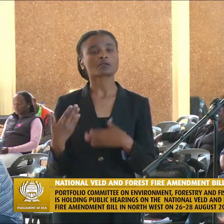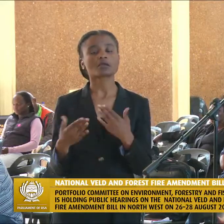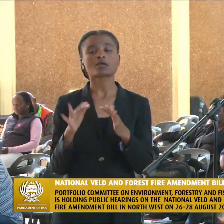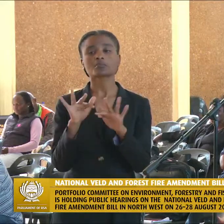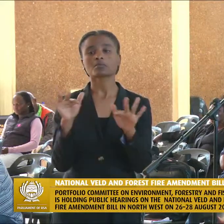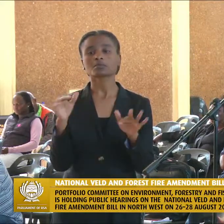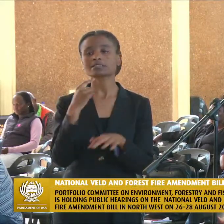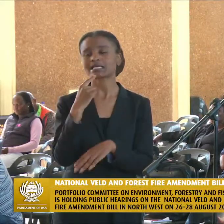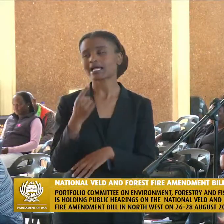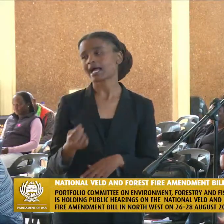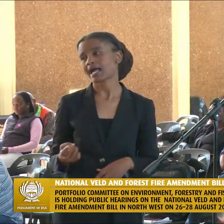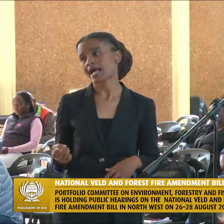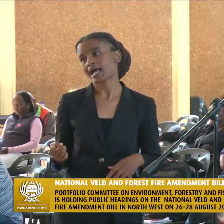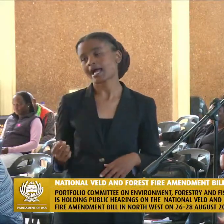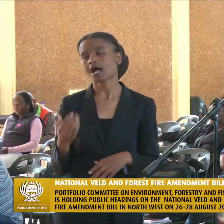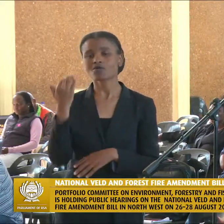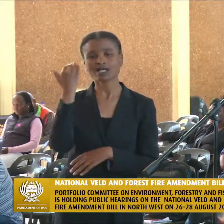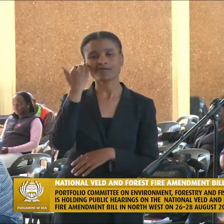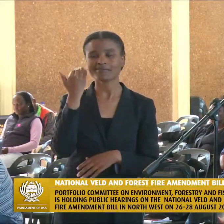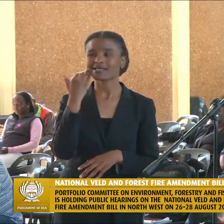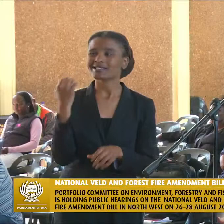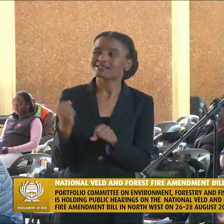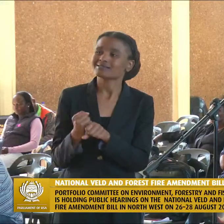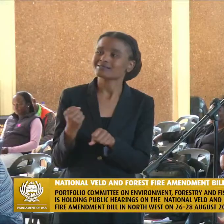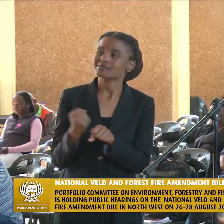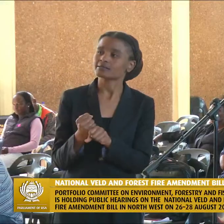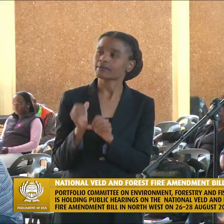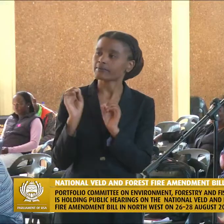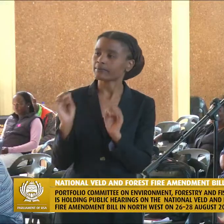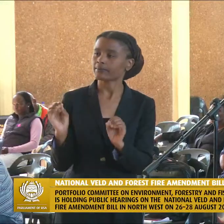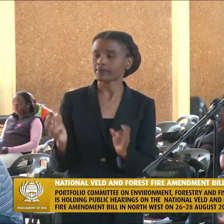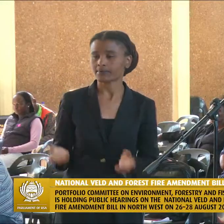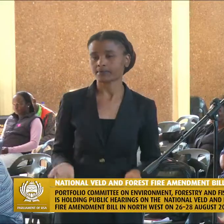we end up saying that the government is not working